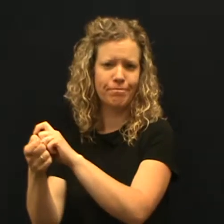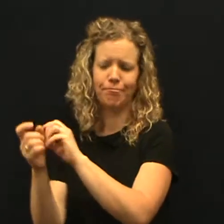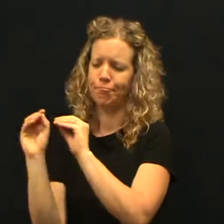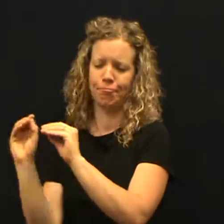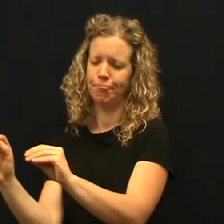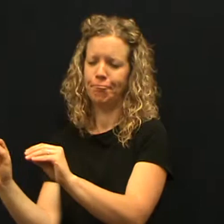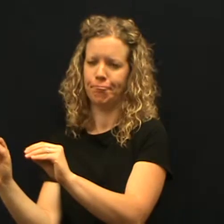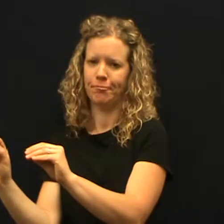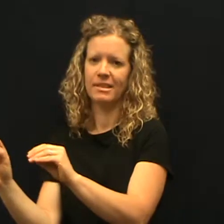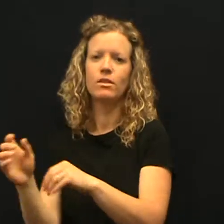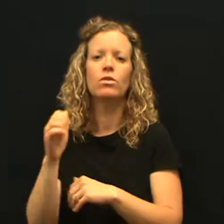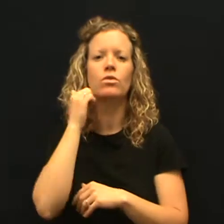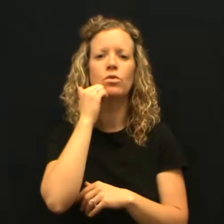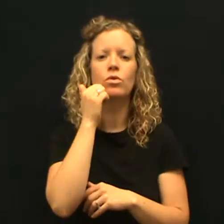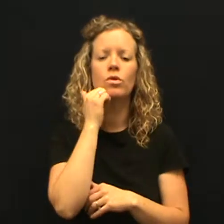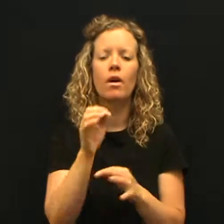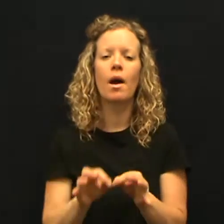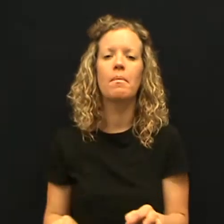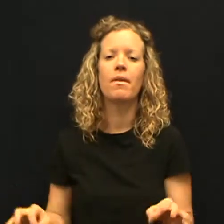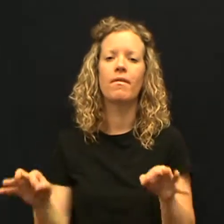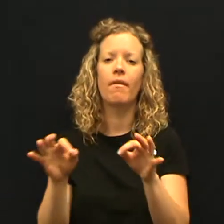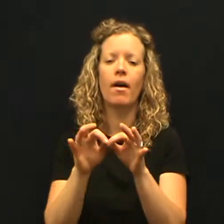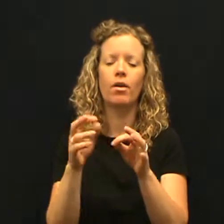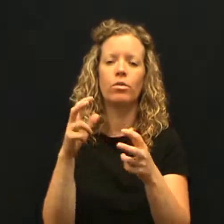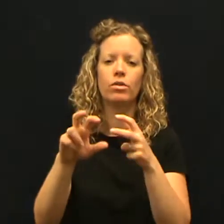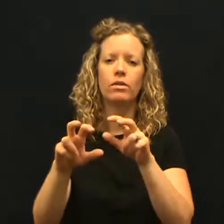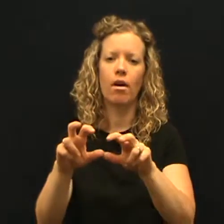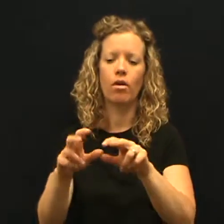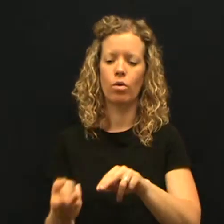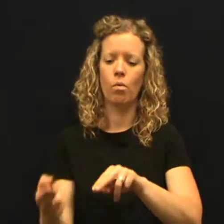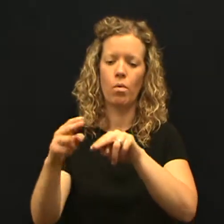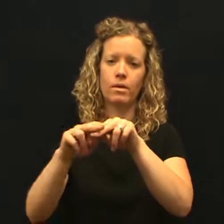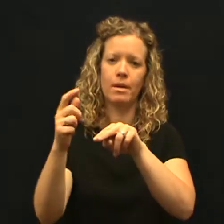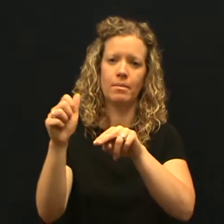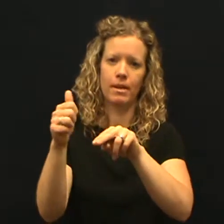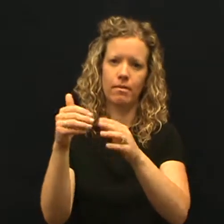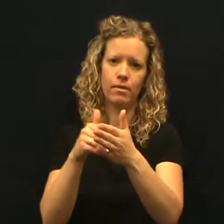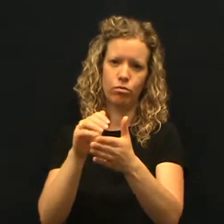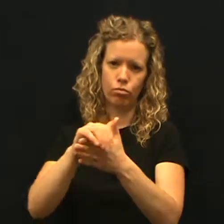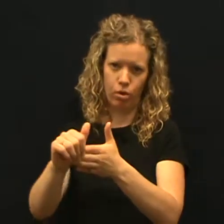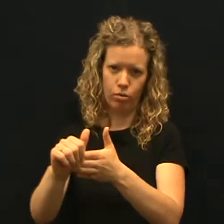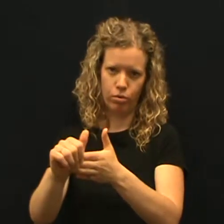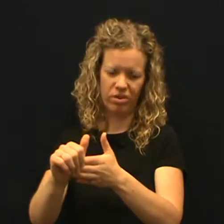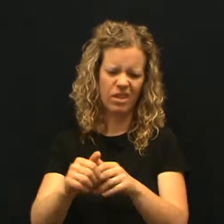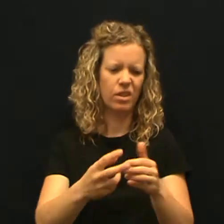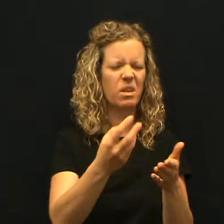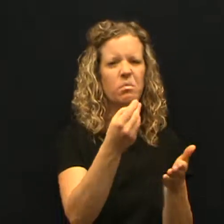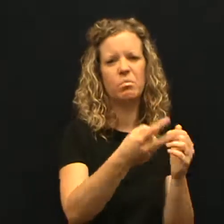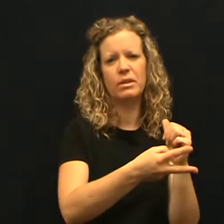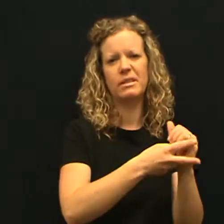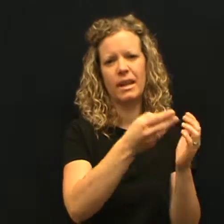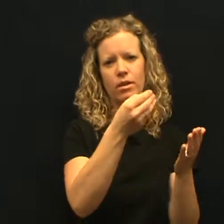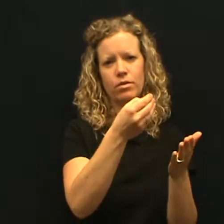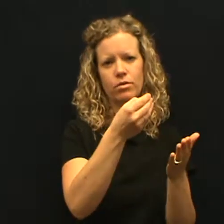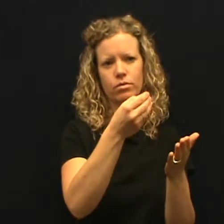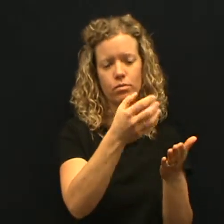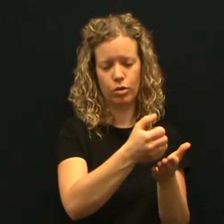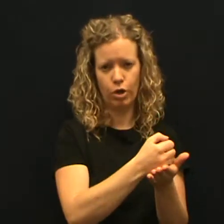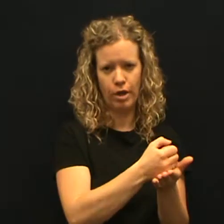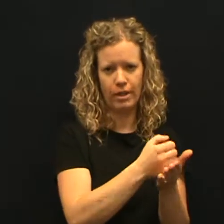goes up by that $10,000, and our retained earnings reduces by $10,000. So with the stock dividend, we're moving money